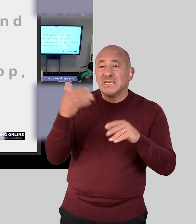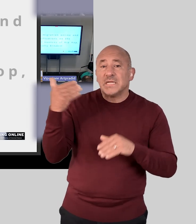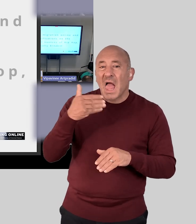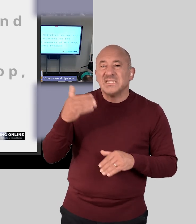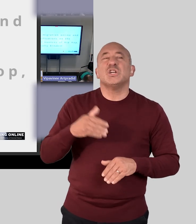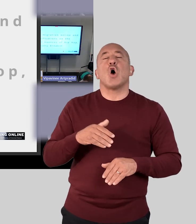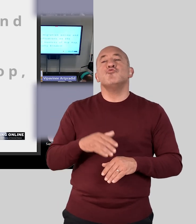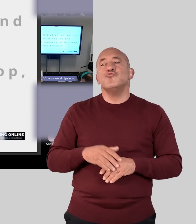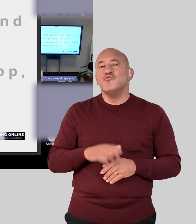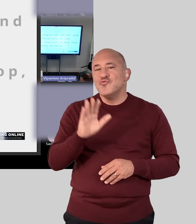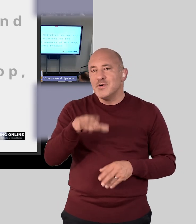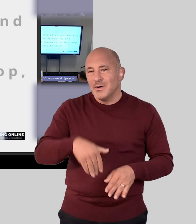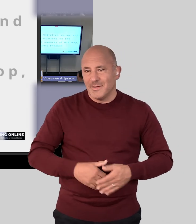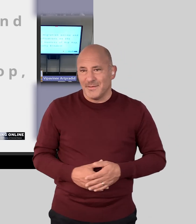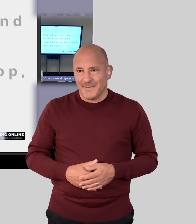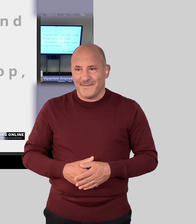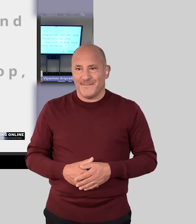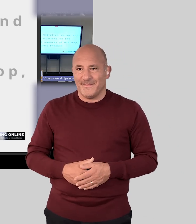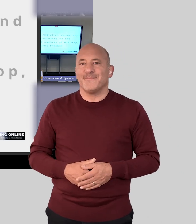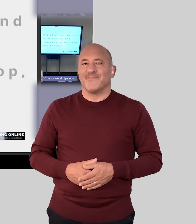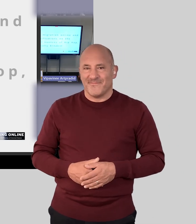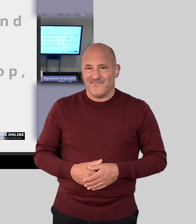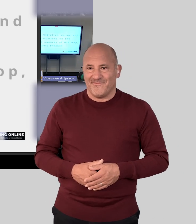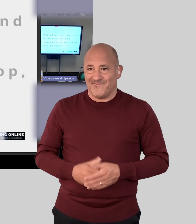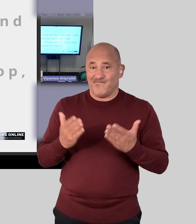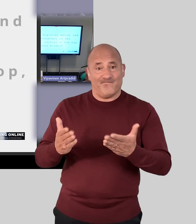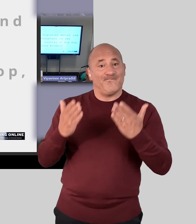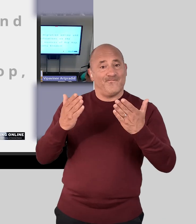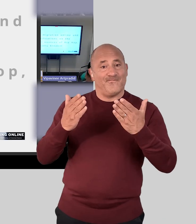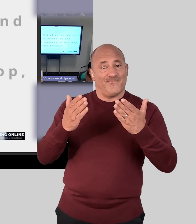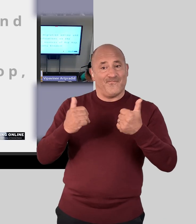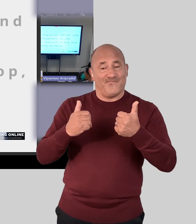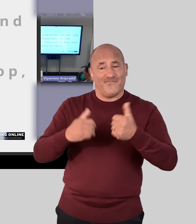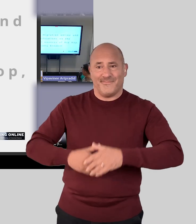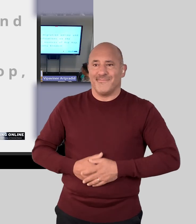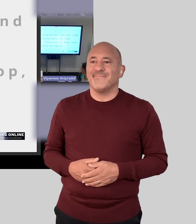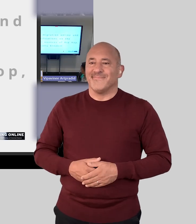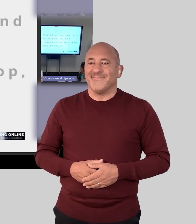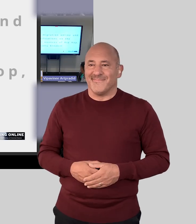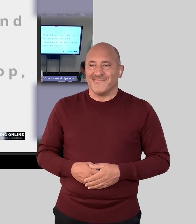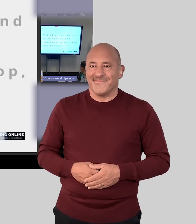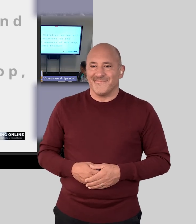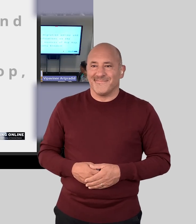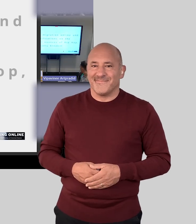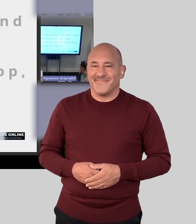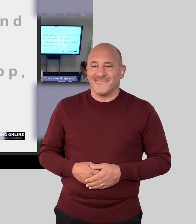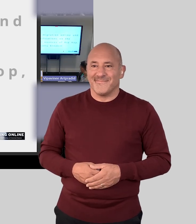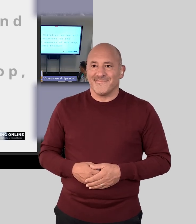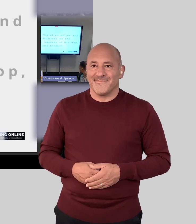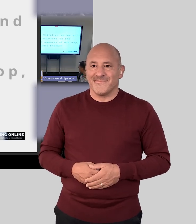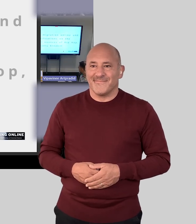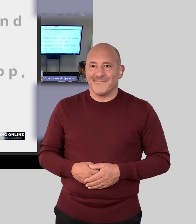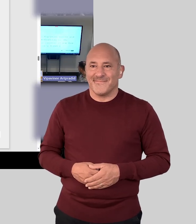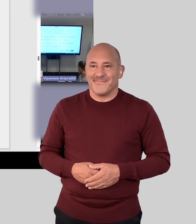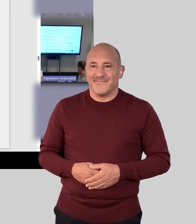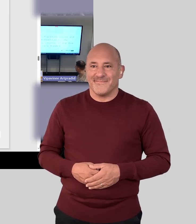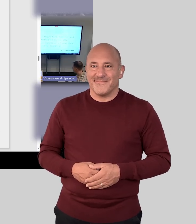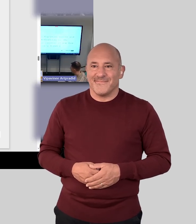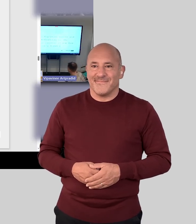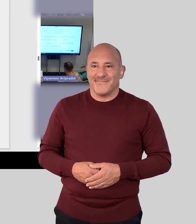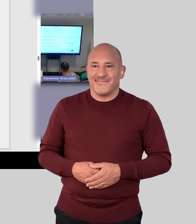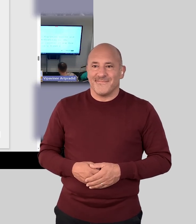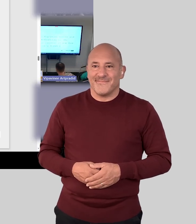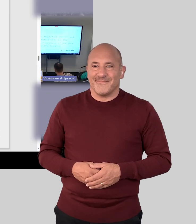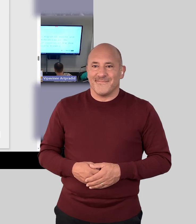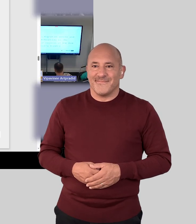Yes, there is a question. Do you want me to write it down? The question online? Or show it on the screen? If you're only up with the